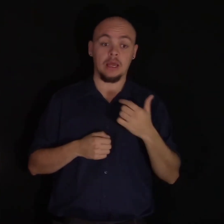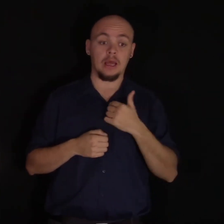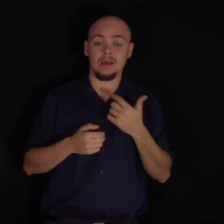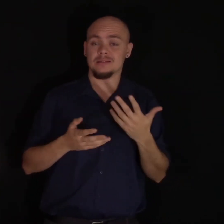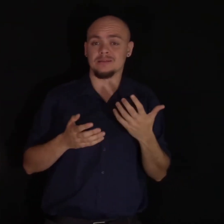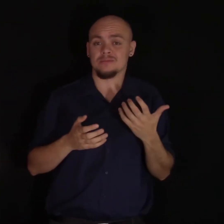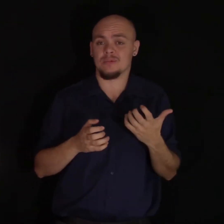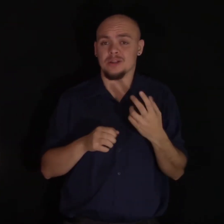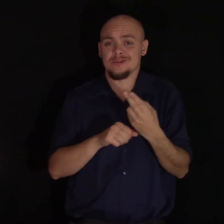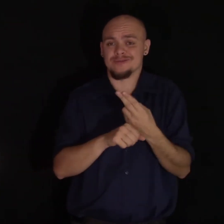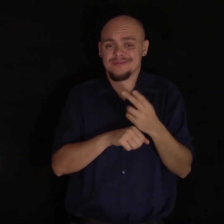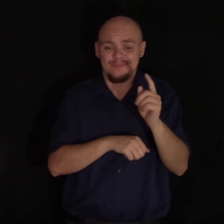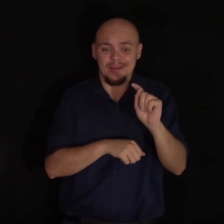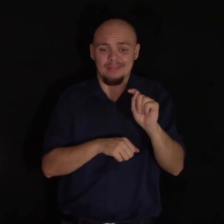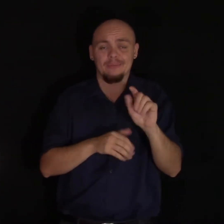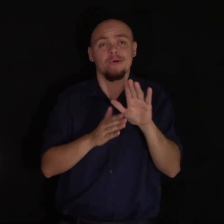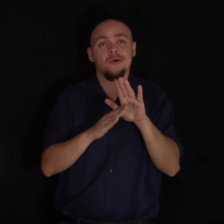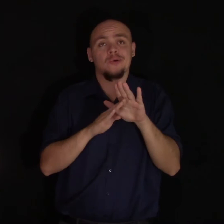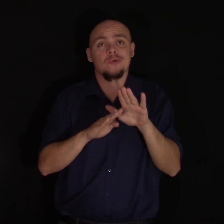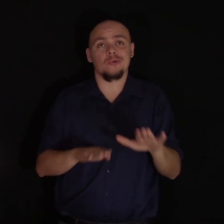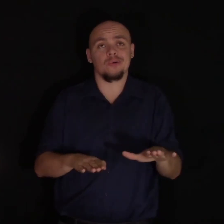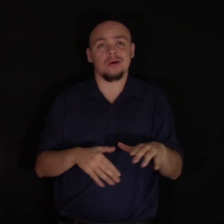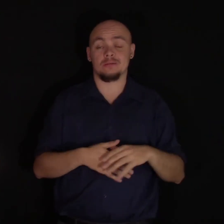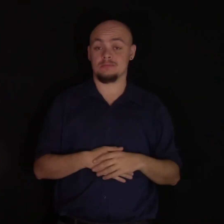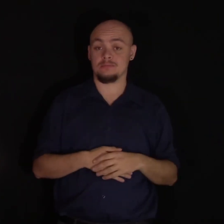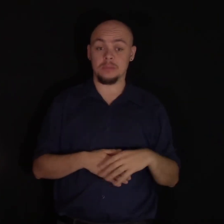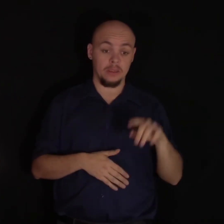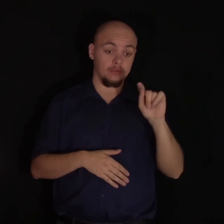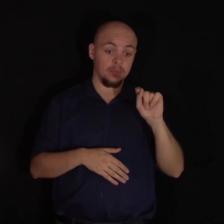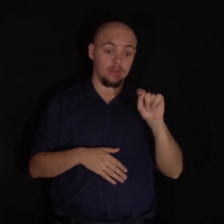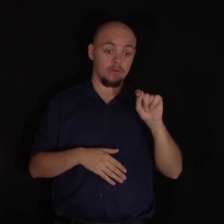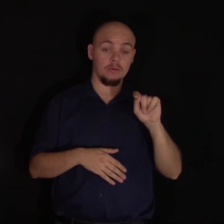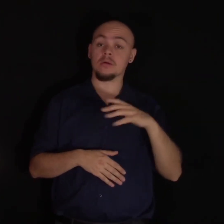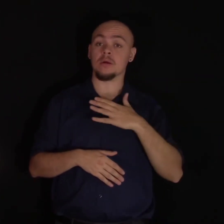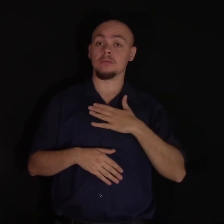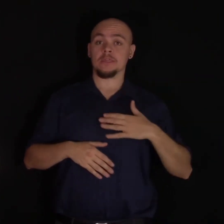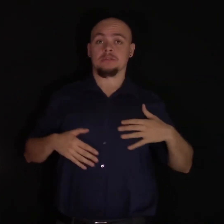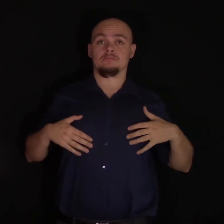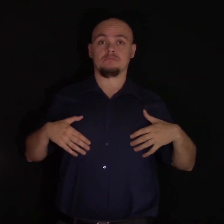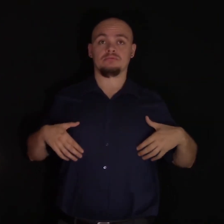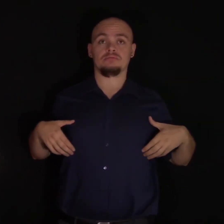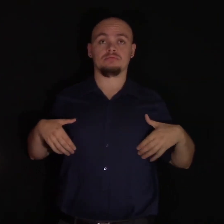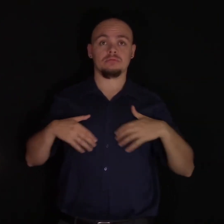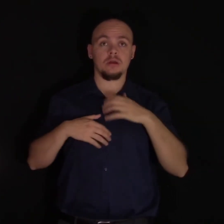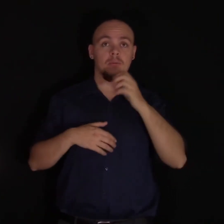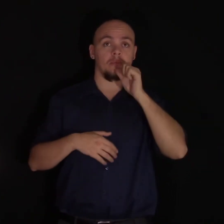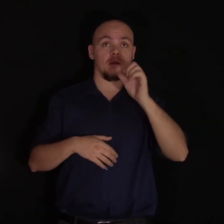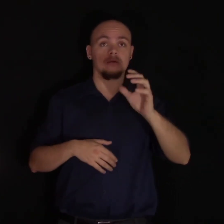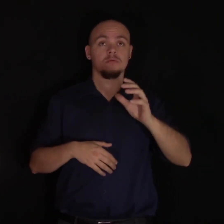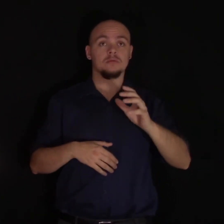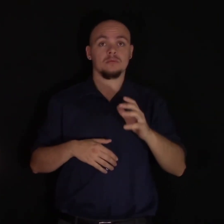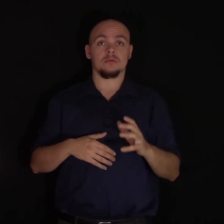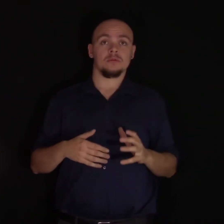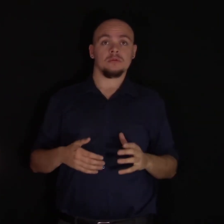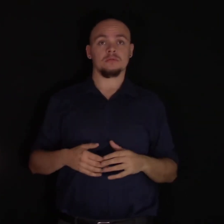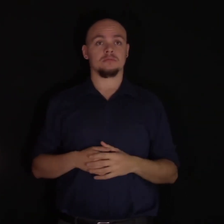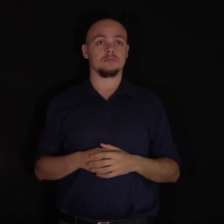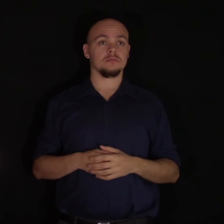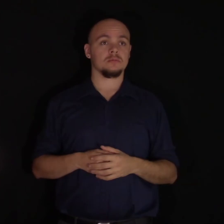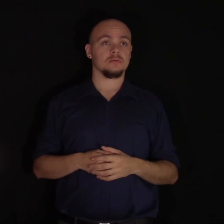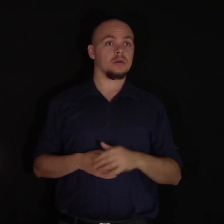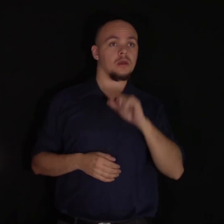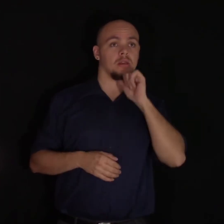peace. So anytime I would enter a restroom, I would thrust out my chest to show my womanly parts and try to be as non-threatening